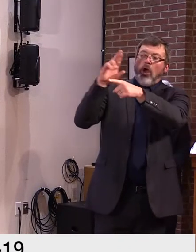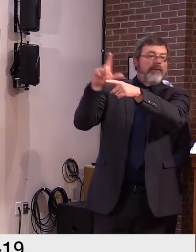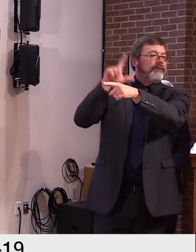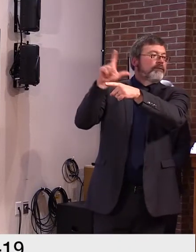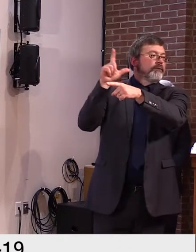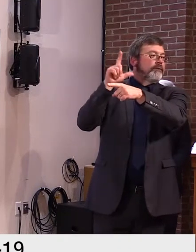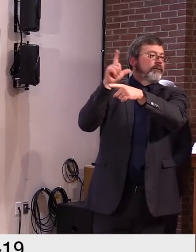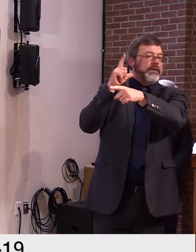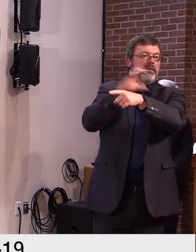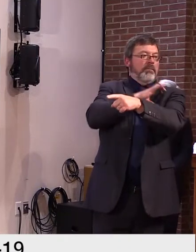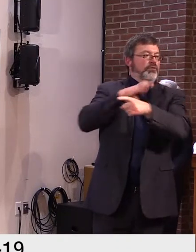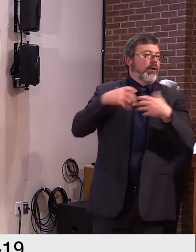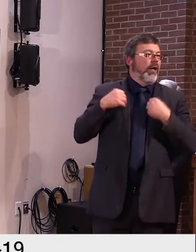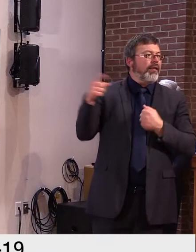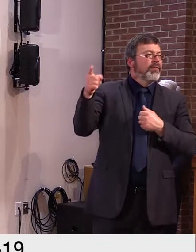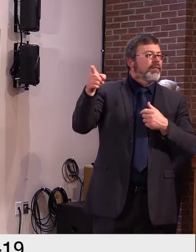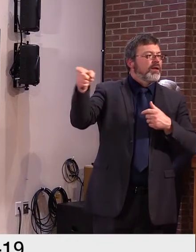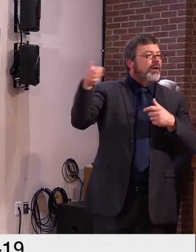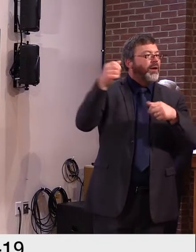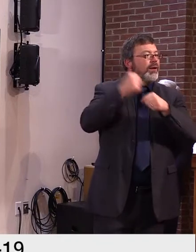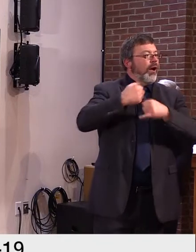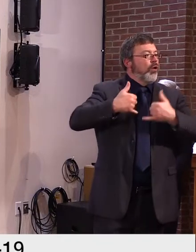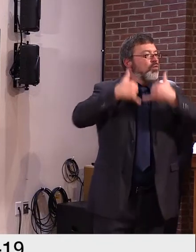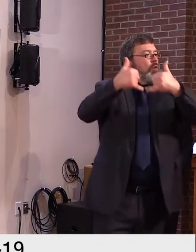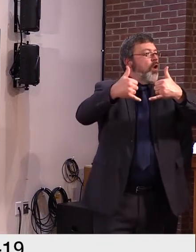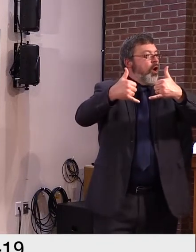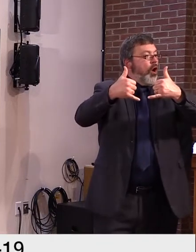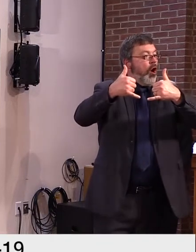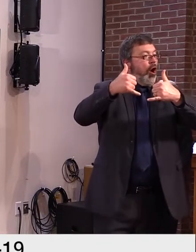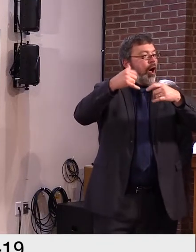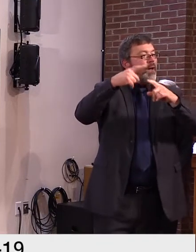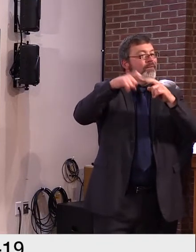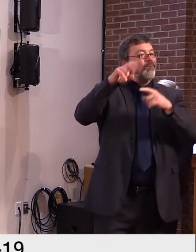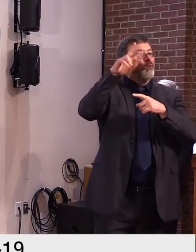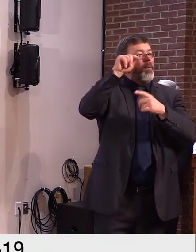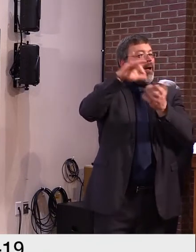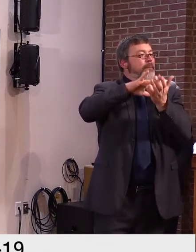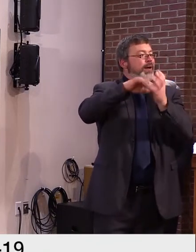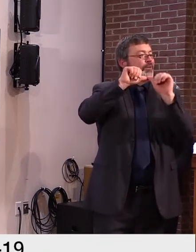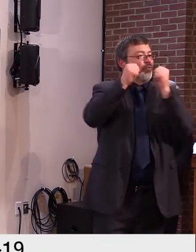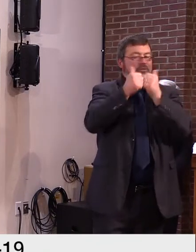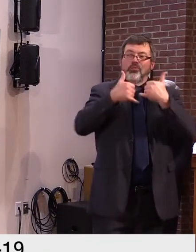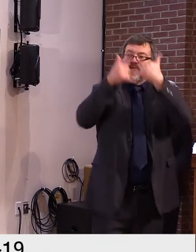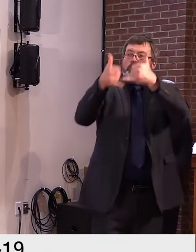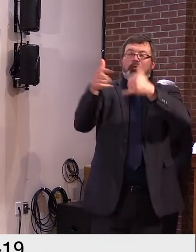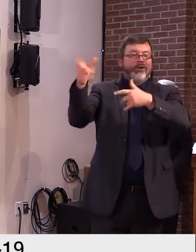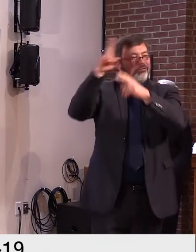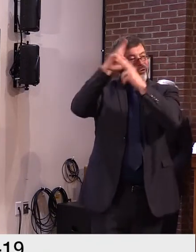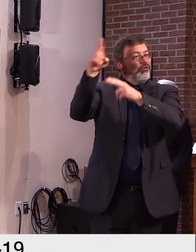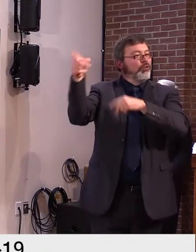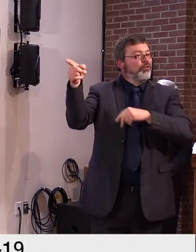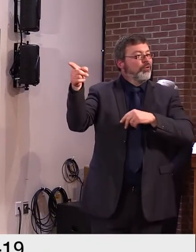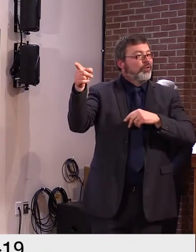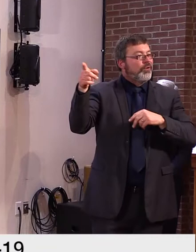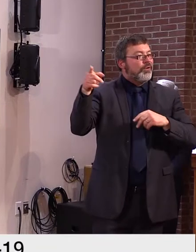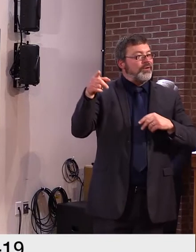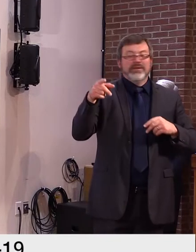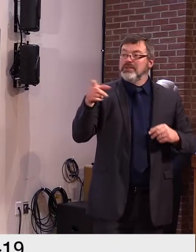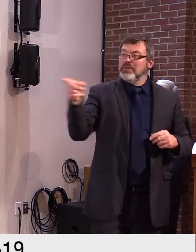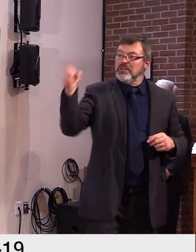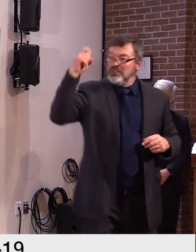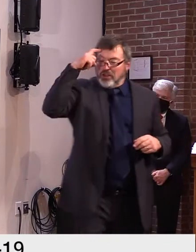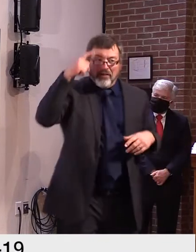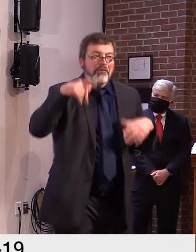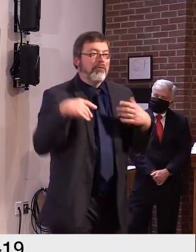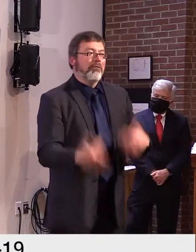received from the Vermont Medical Society. That's it for me. Well, Joe, maybe you could break that news. I hadn't heard about